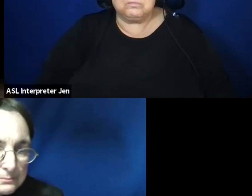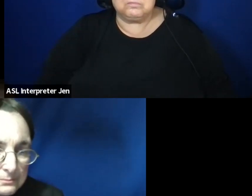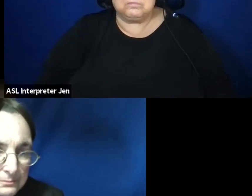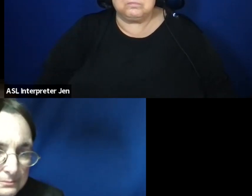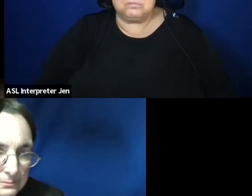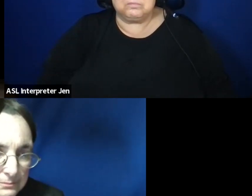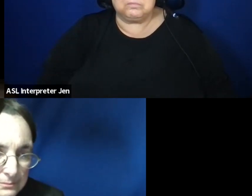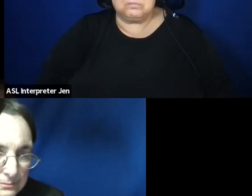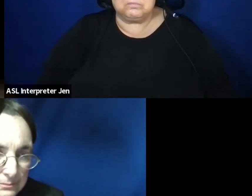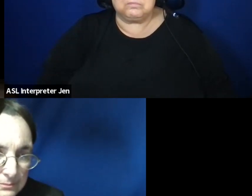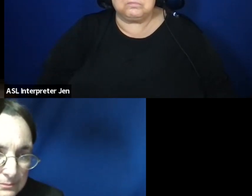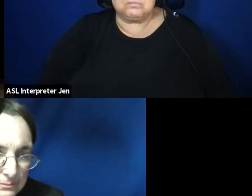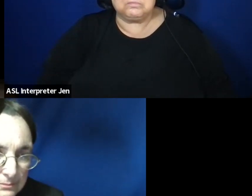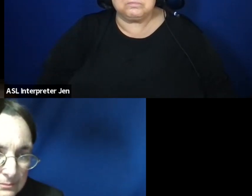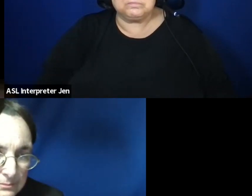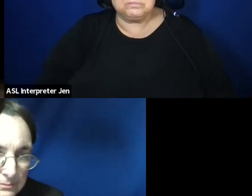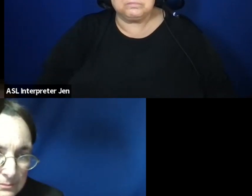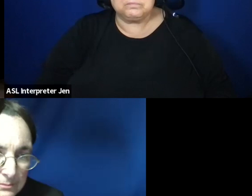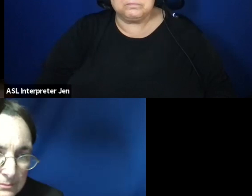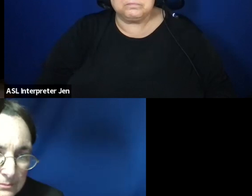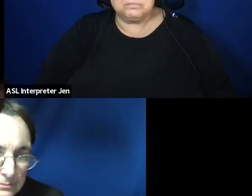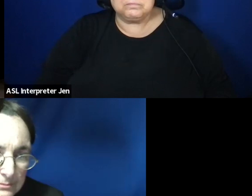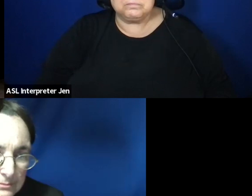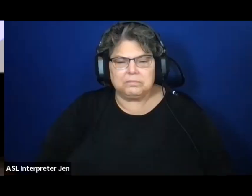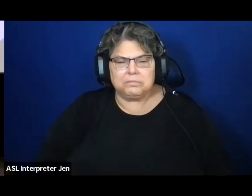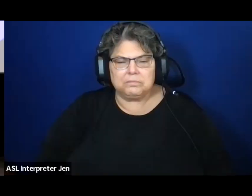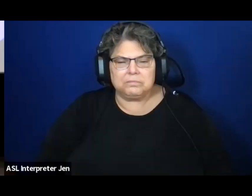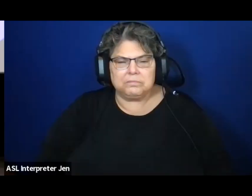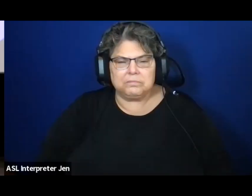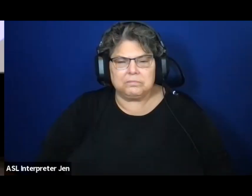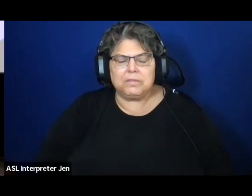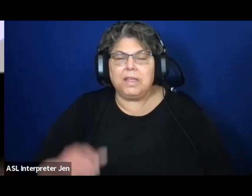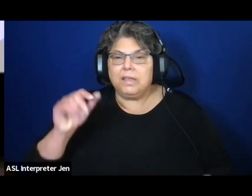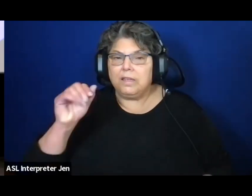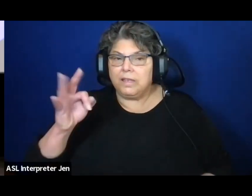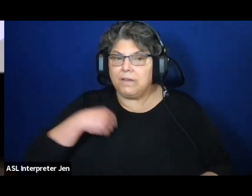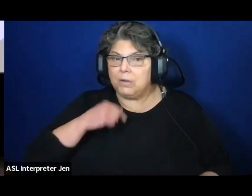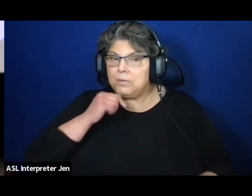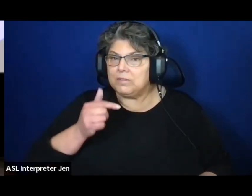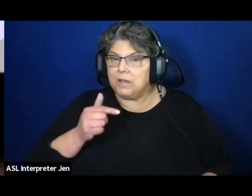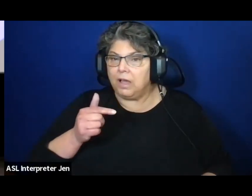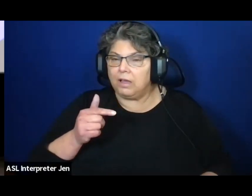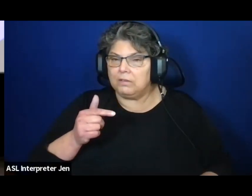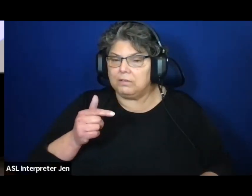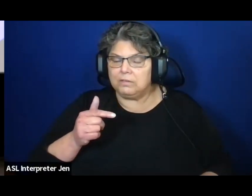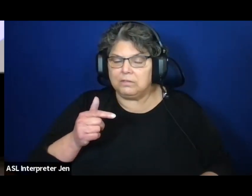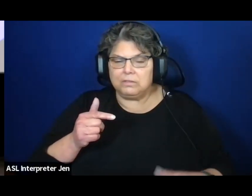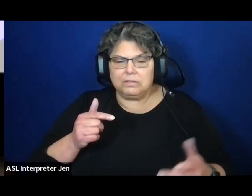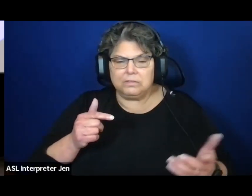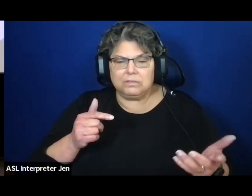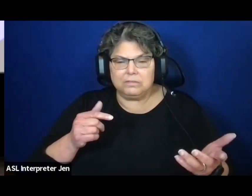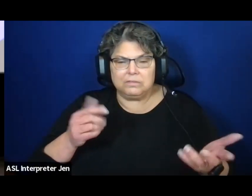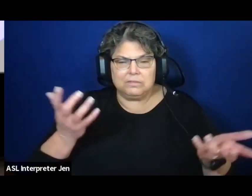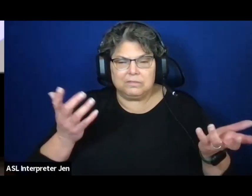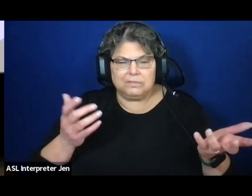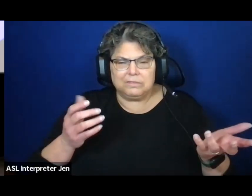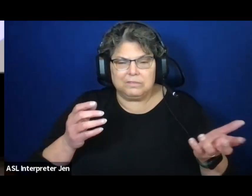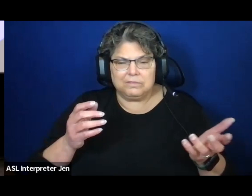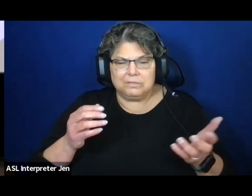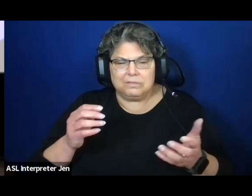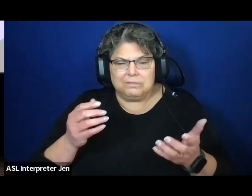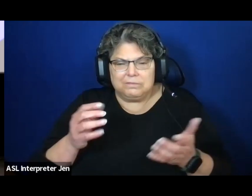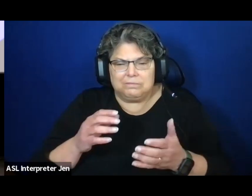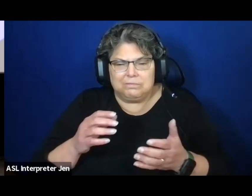If I was not forceful, I could have dropped out because I would have been bored taking ESL classes or taking